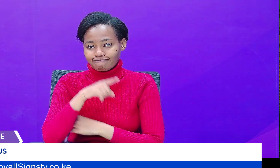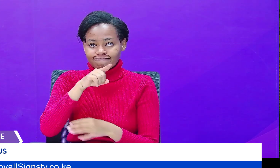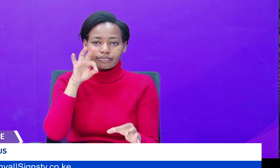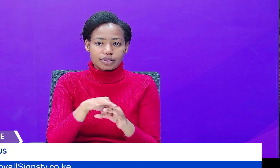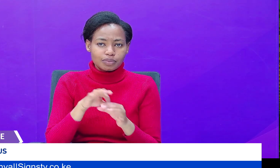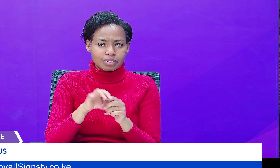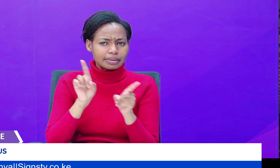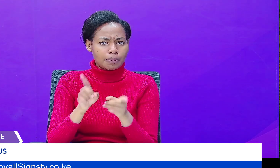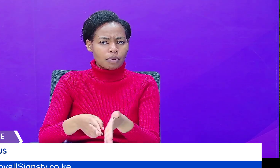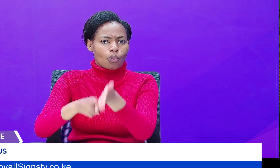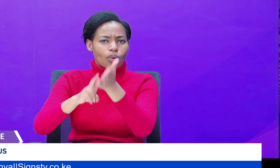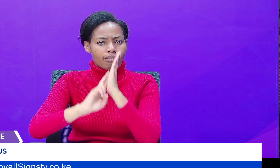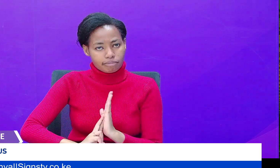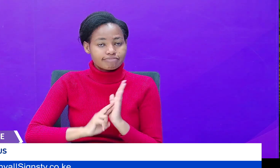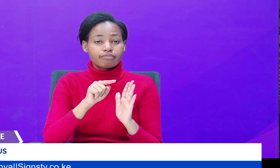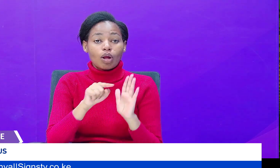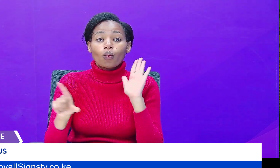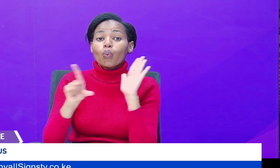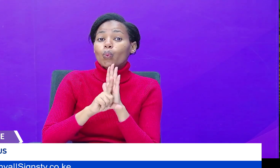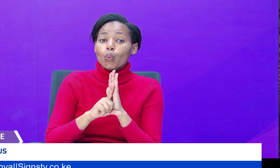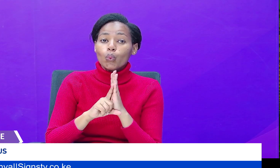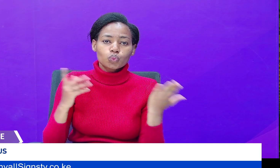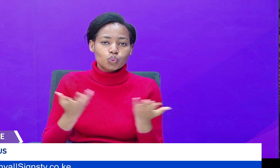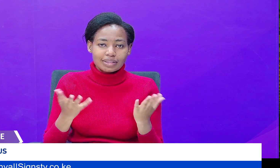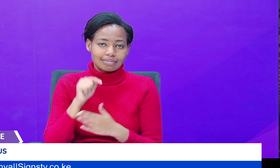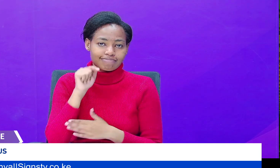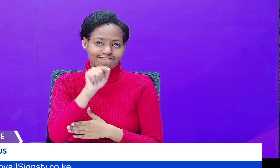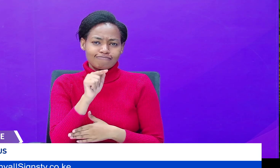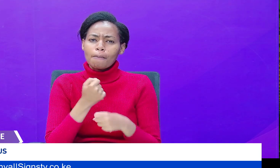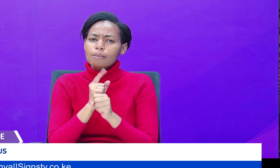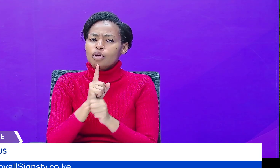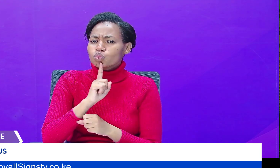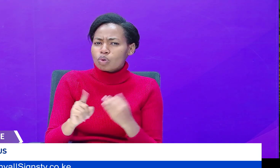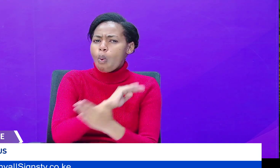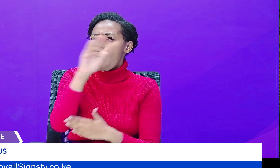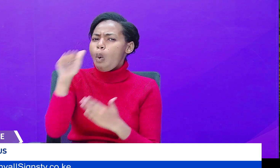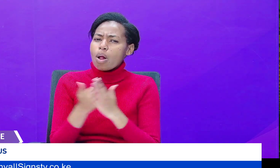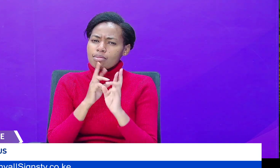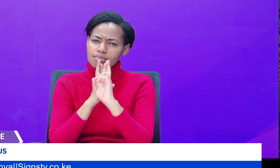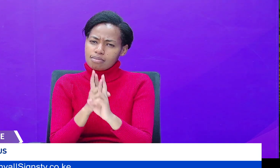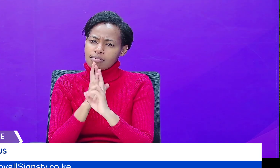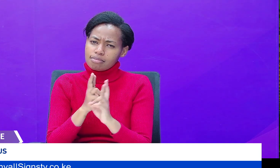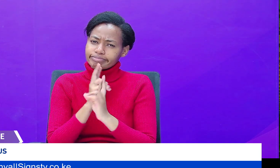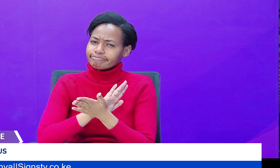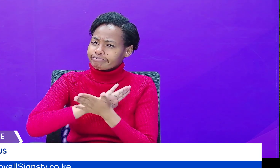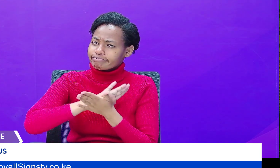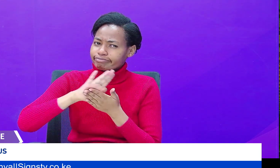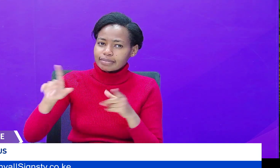the election as required by their laws. This timeline ensures that all results are verified and